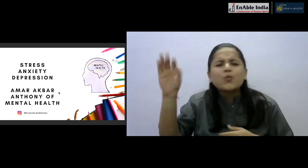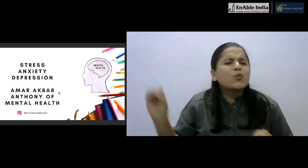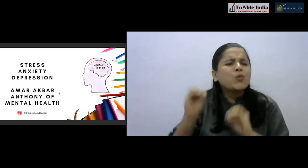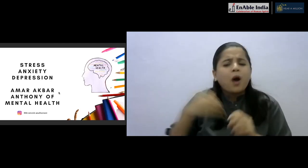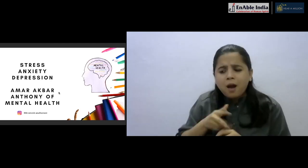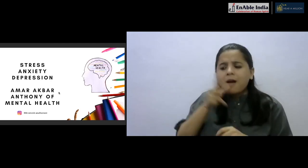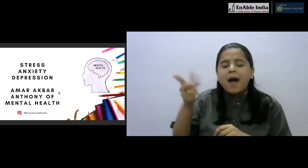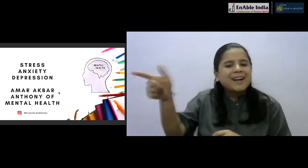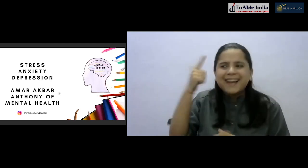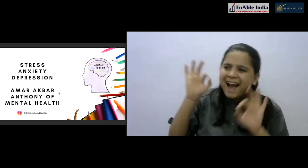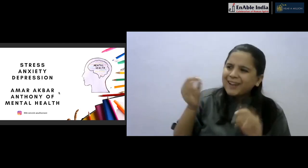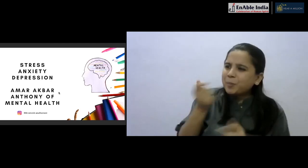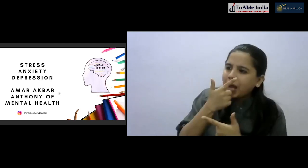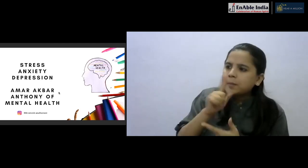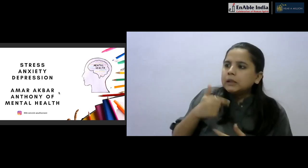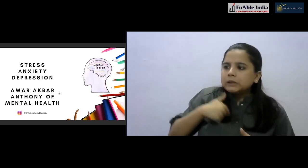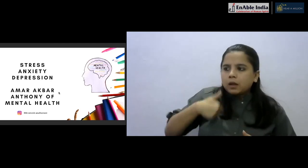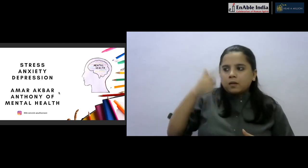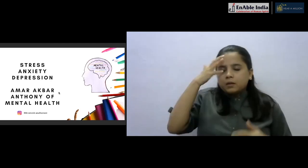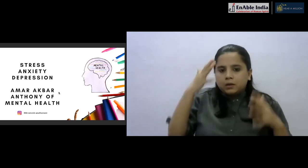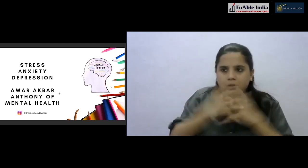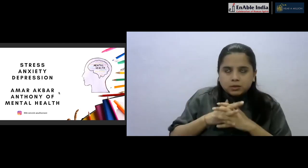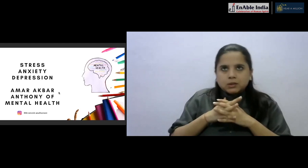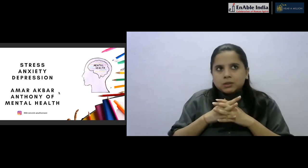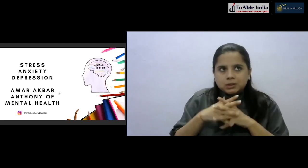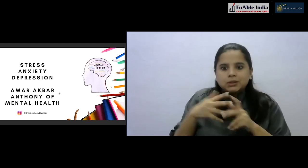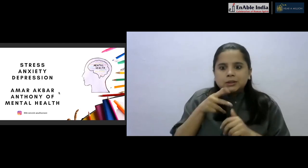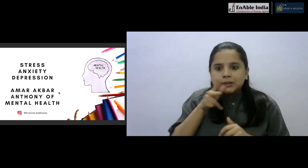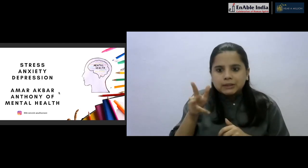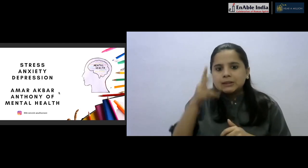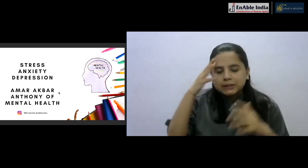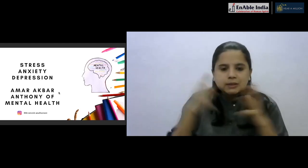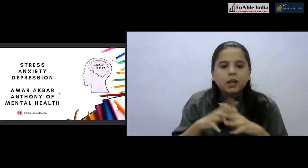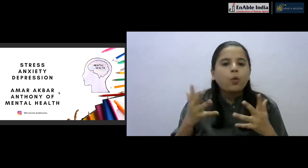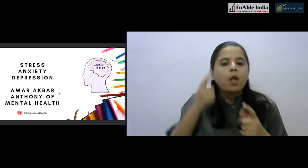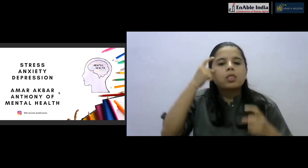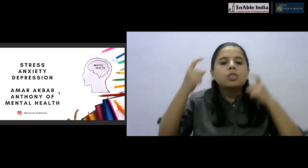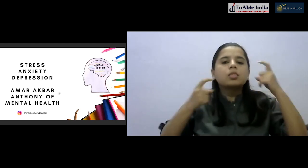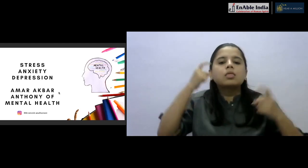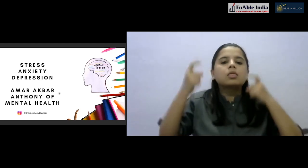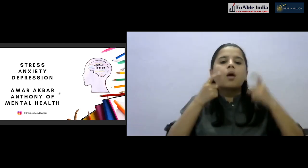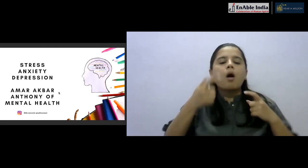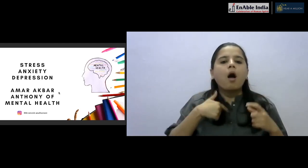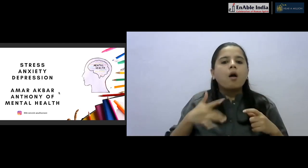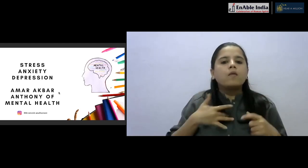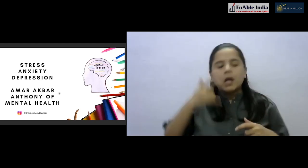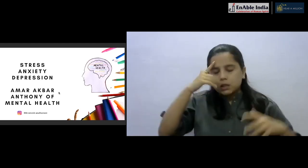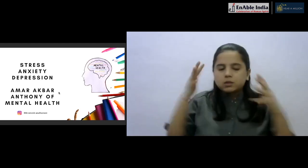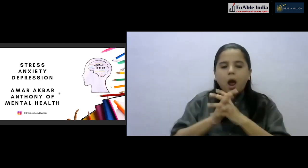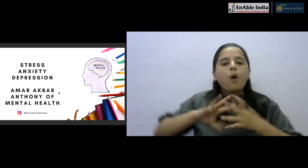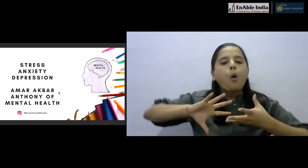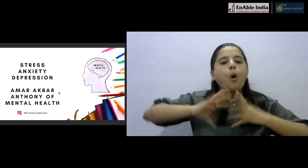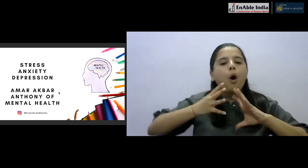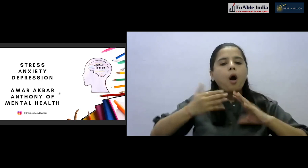tell him, but you are getting stressed. So what the point I'm trying to make is, it's your thoughts that are making you feel stressed. It's your